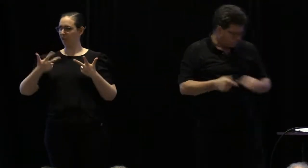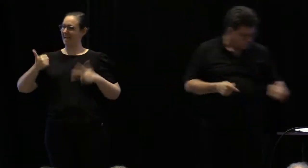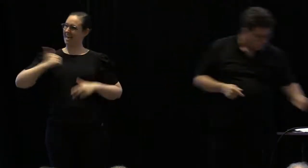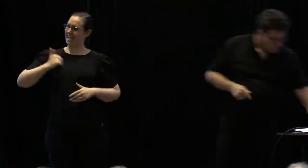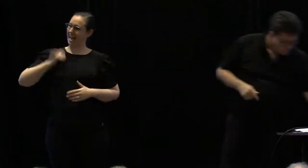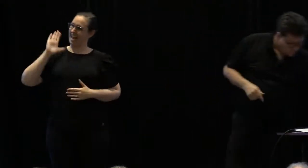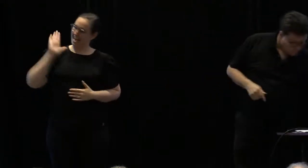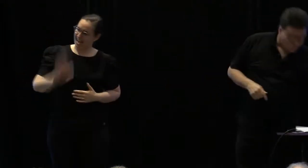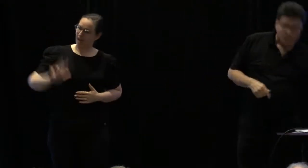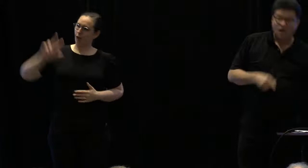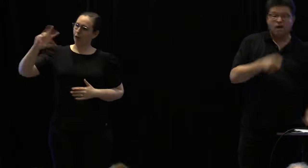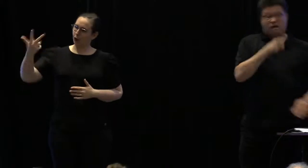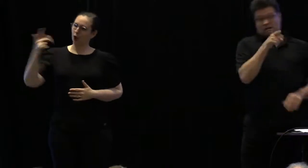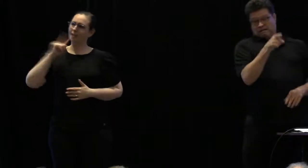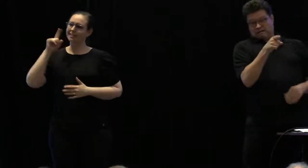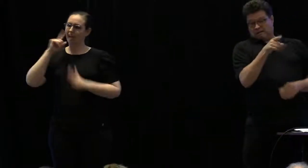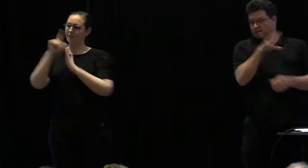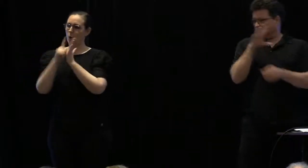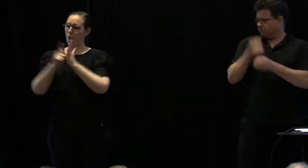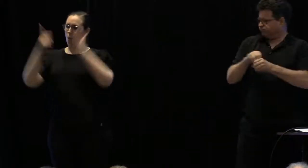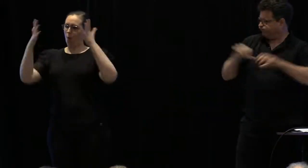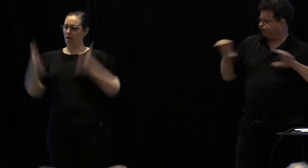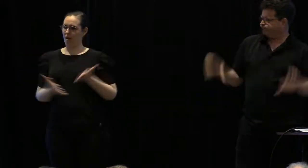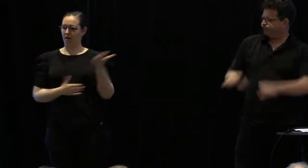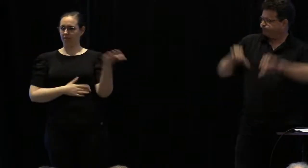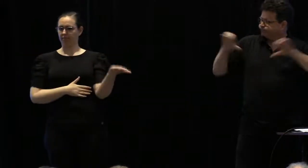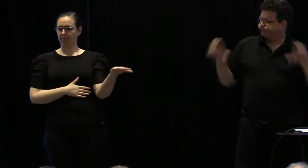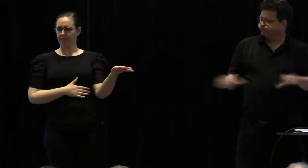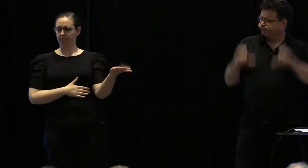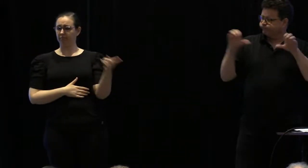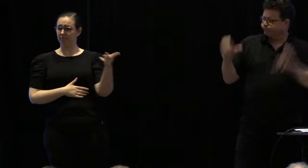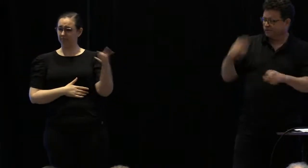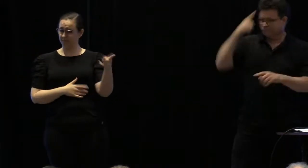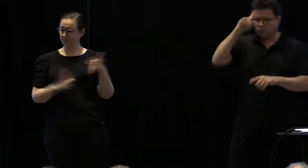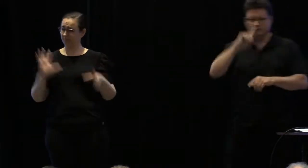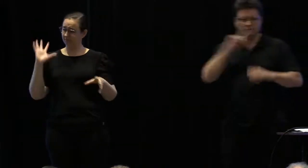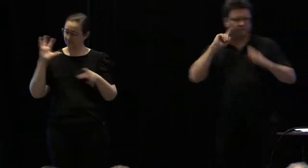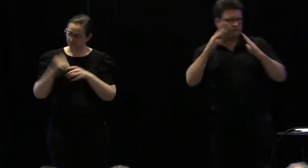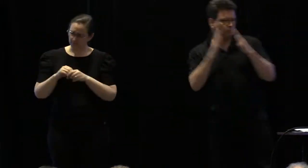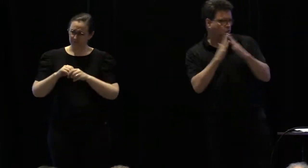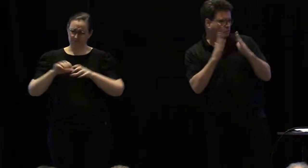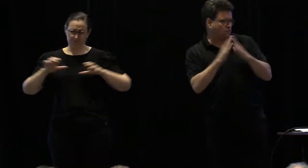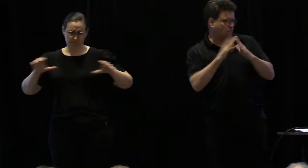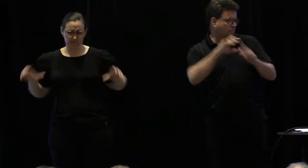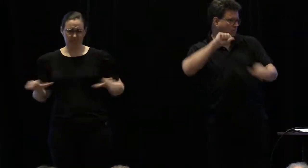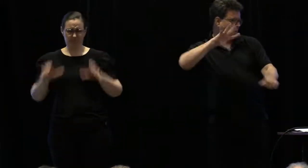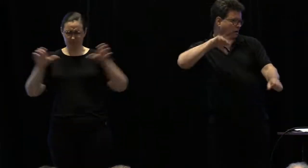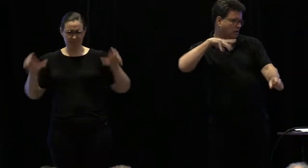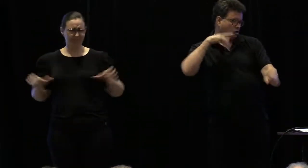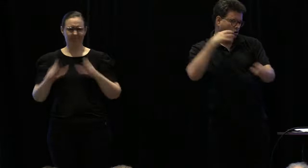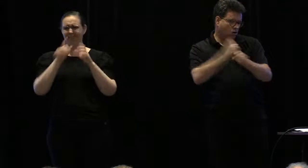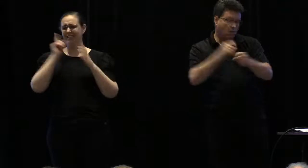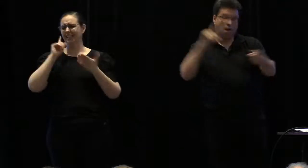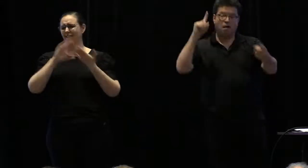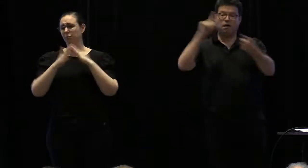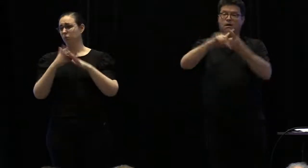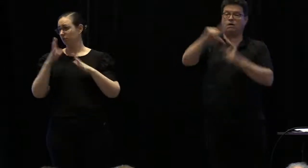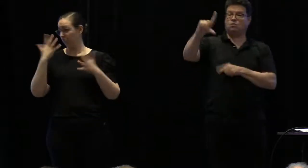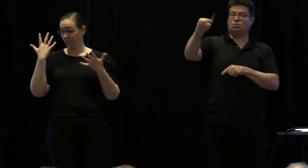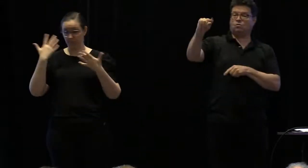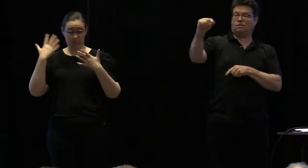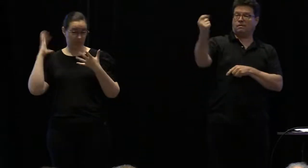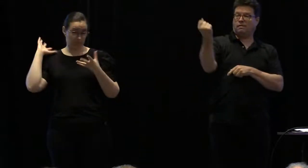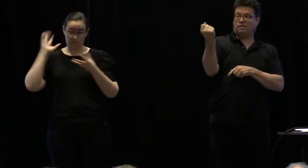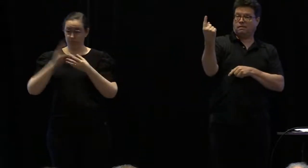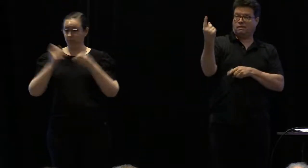Canada as a deaf lawyer. The first one was in 1903, but he is the third. He worked